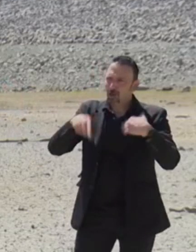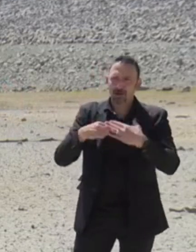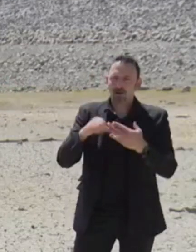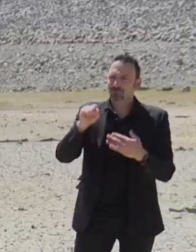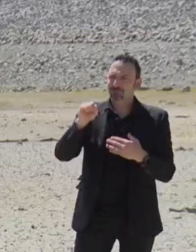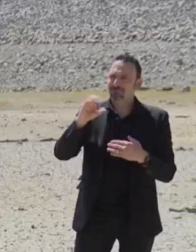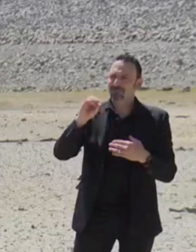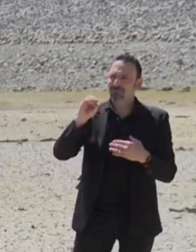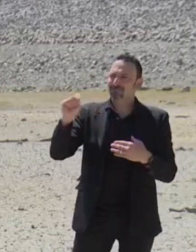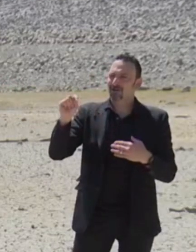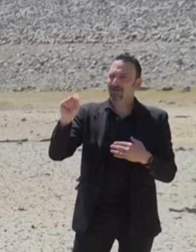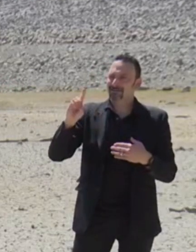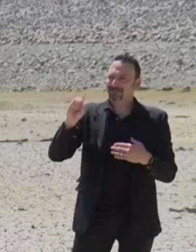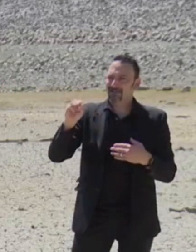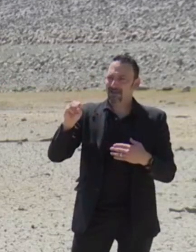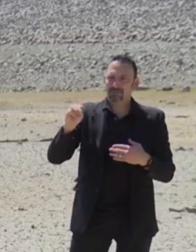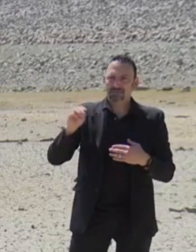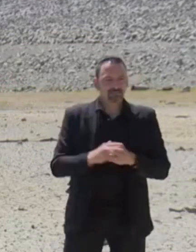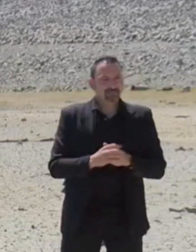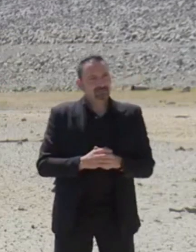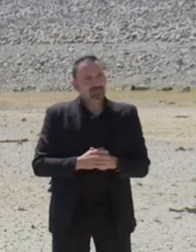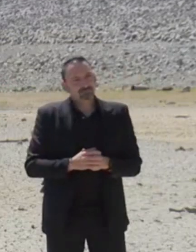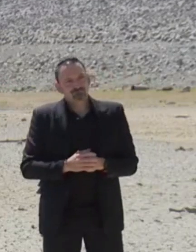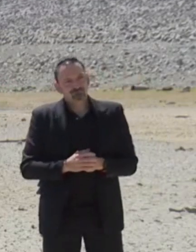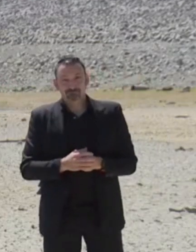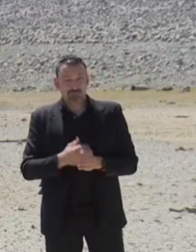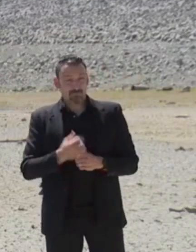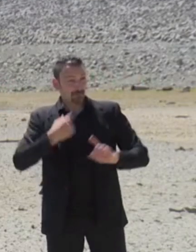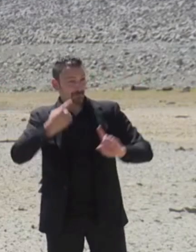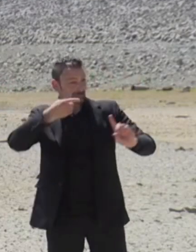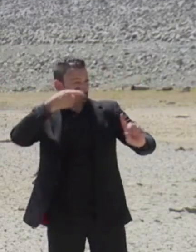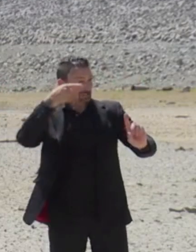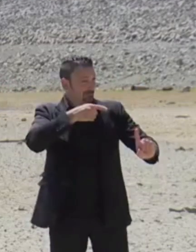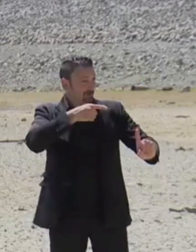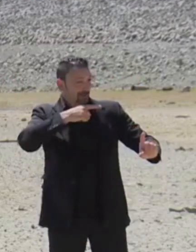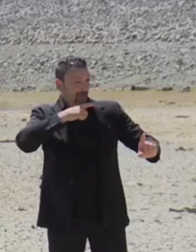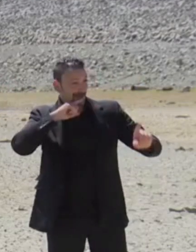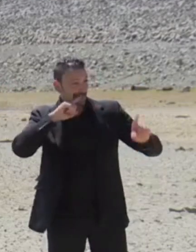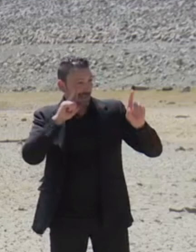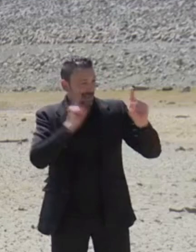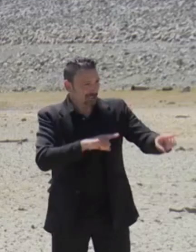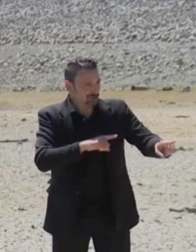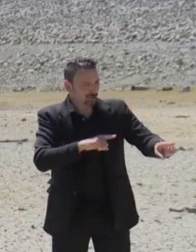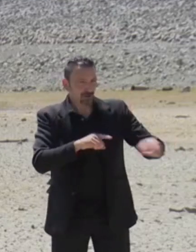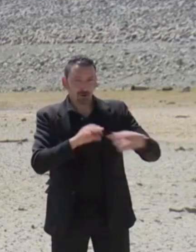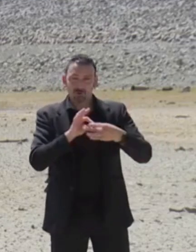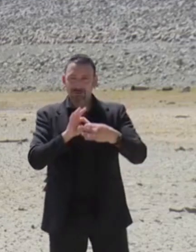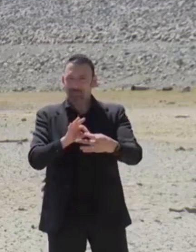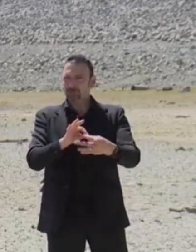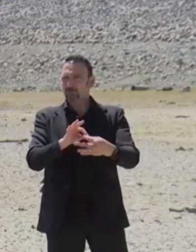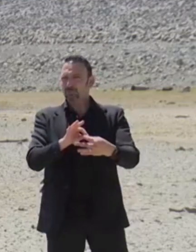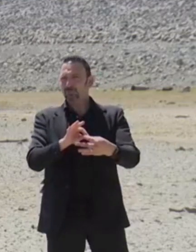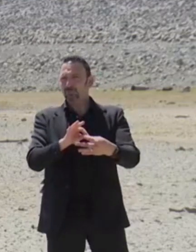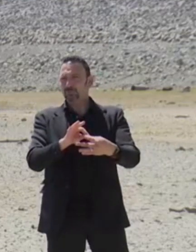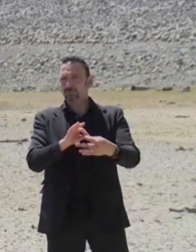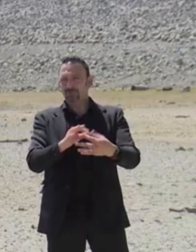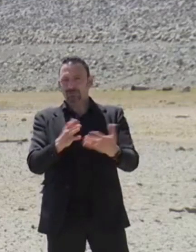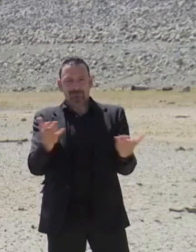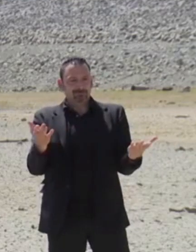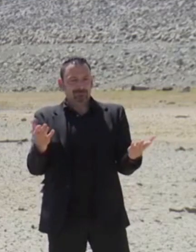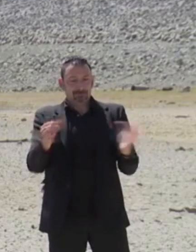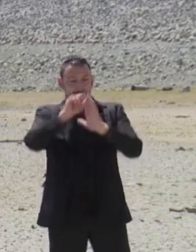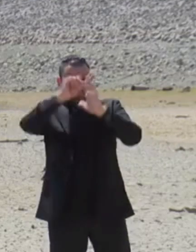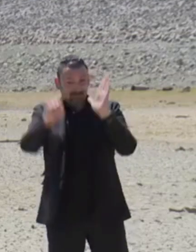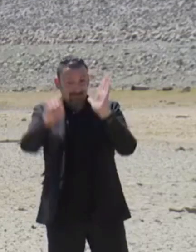down. Yeah, I mean, I don't have a specific answer to your direct question of whether the state does not have a formal position on